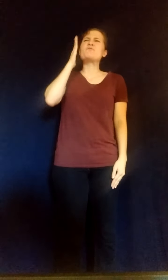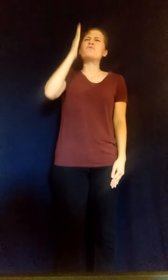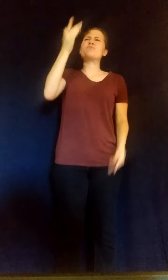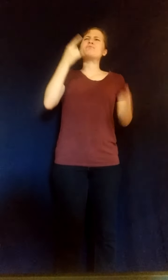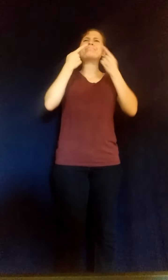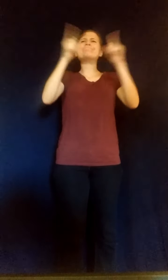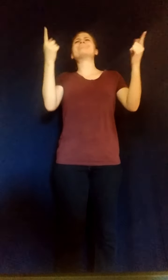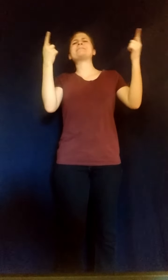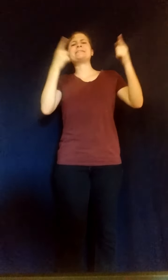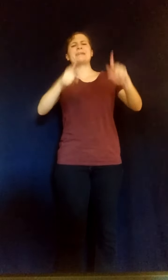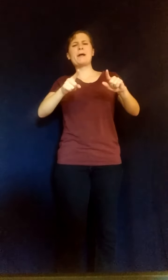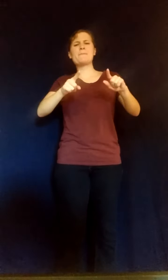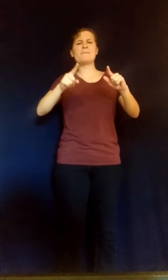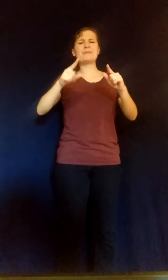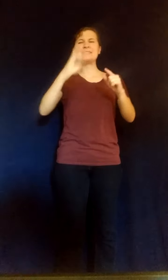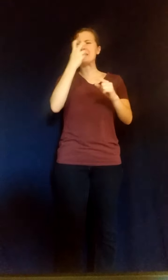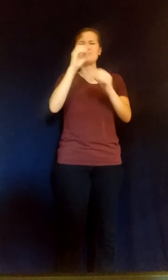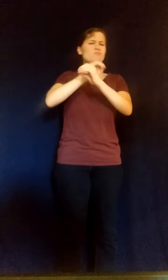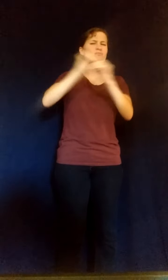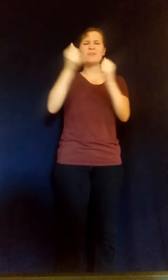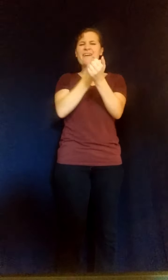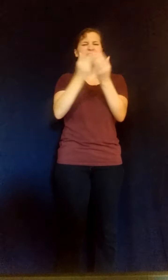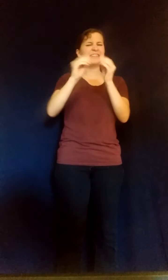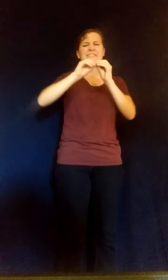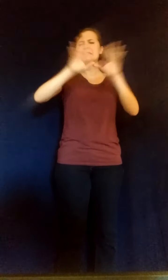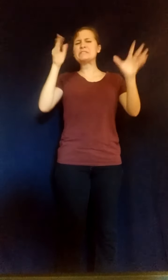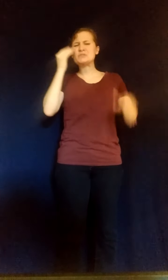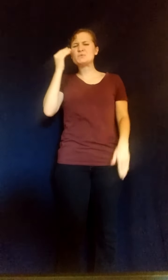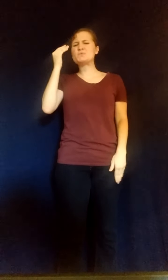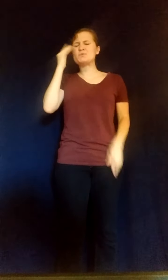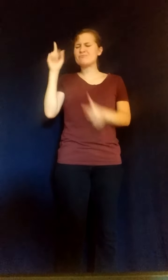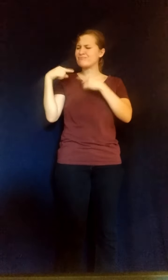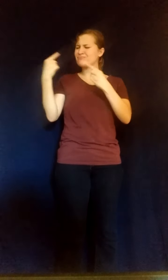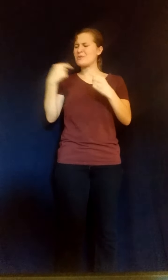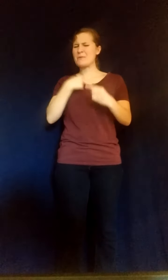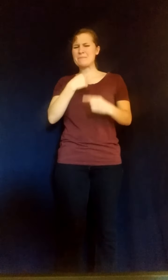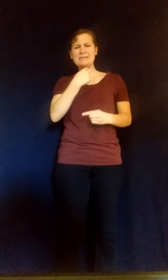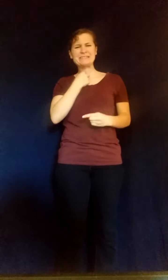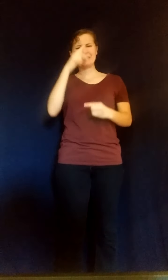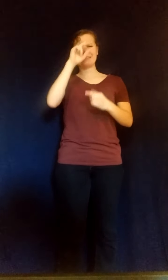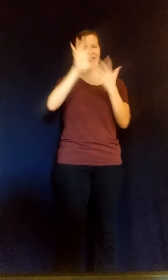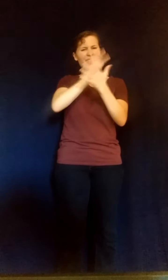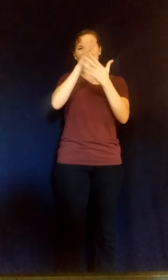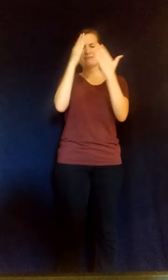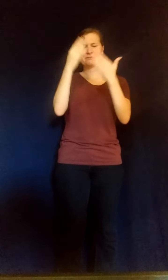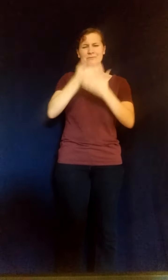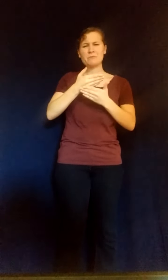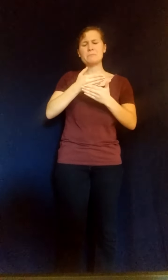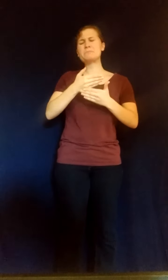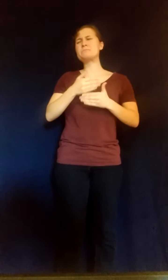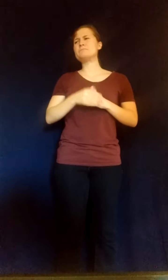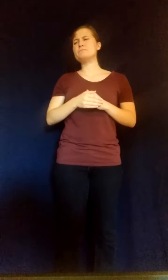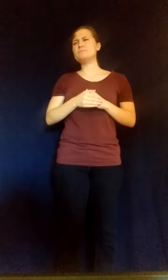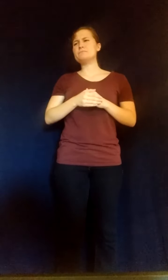able to live beyond the shadow of a doubt. I've lived in its darkness for so long, and it seems like I have all the right